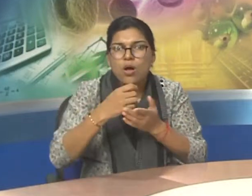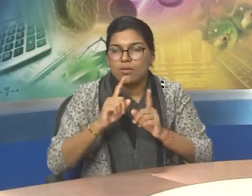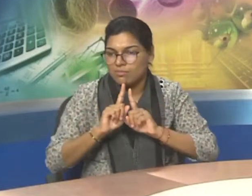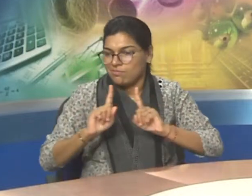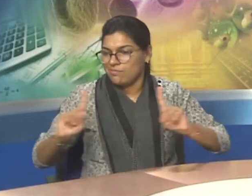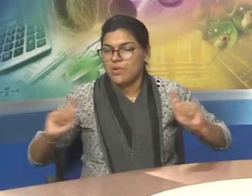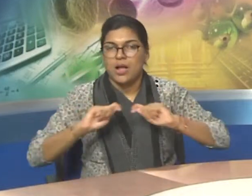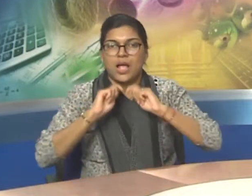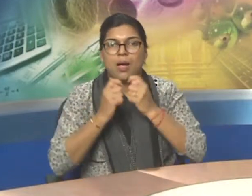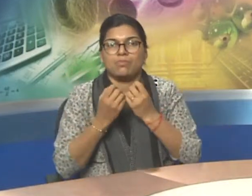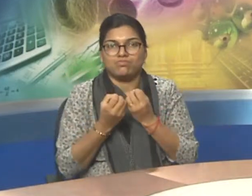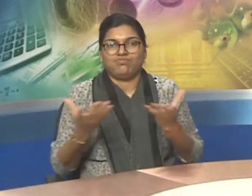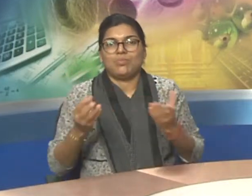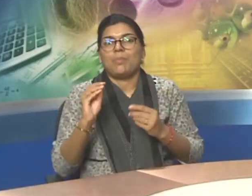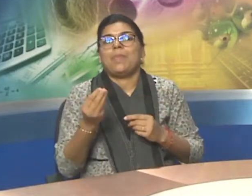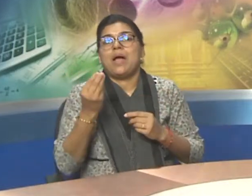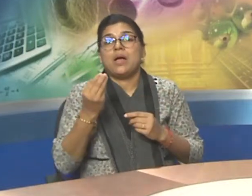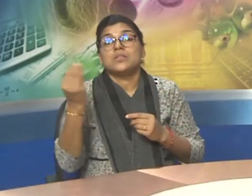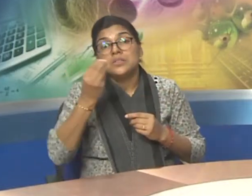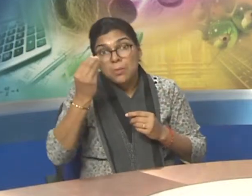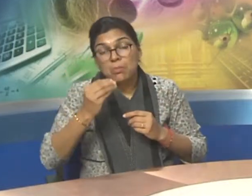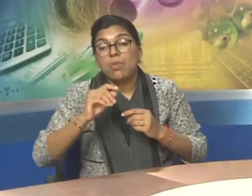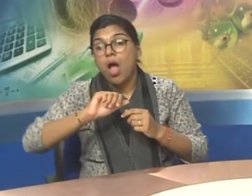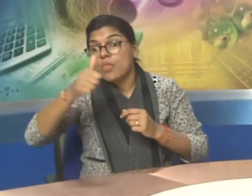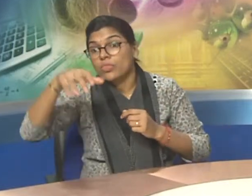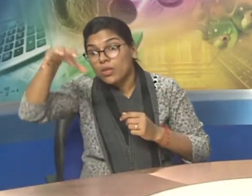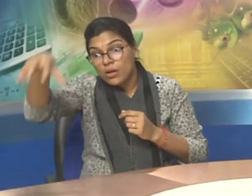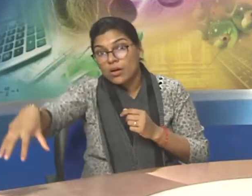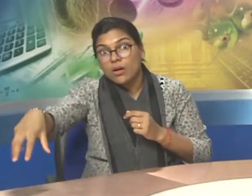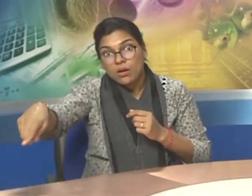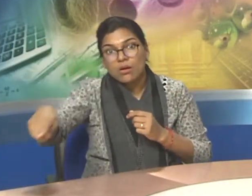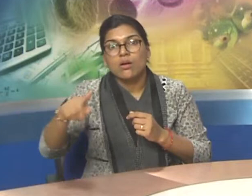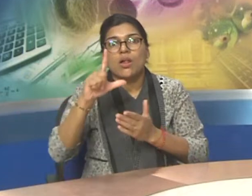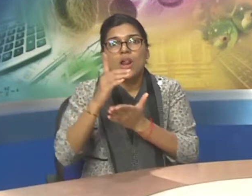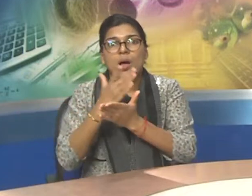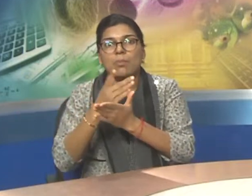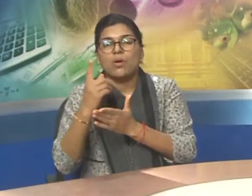There are different services which are provided by the library,